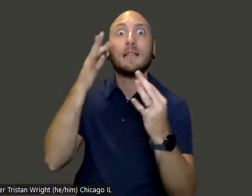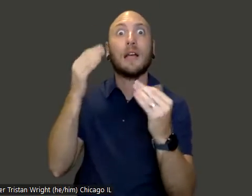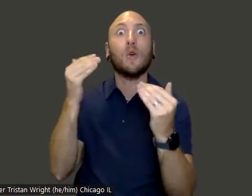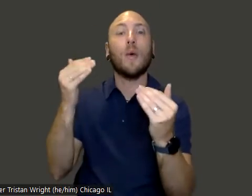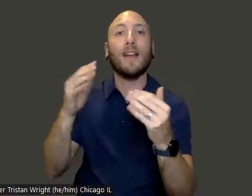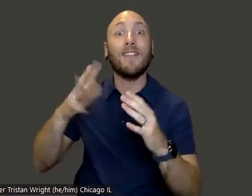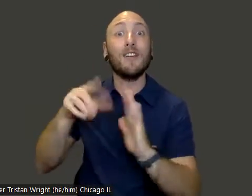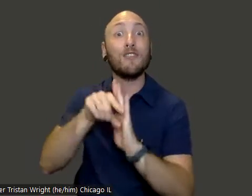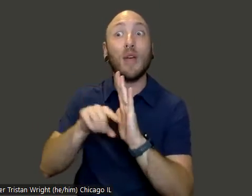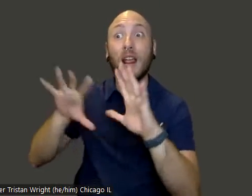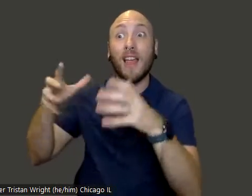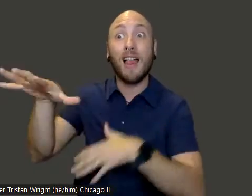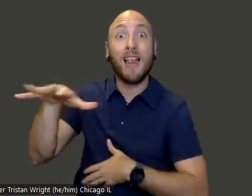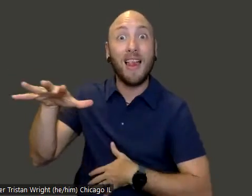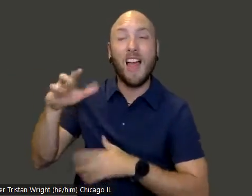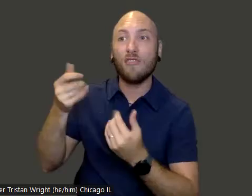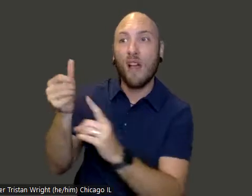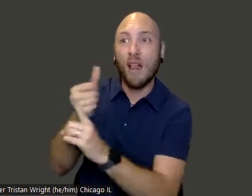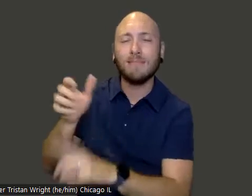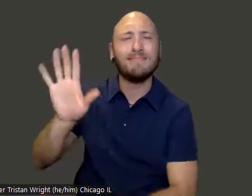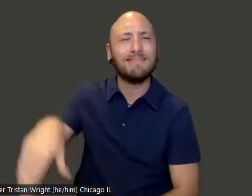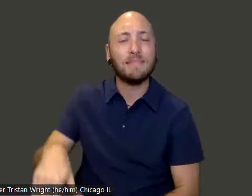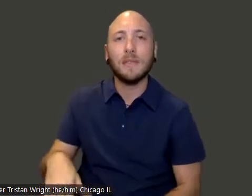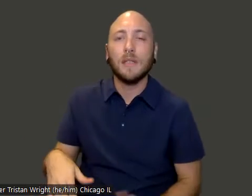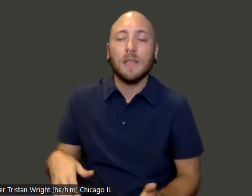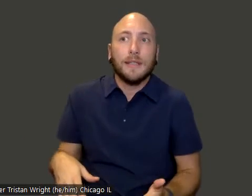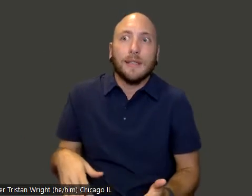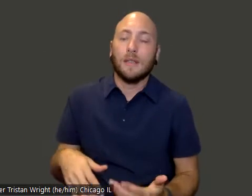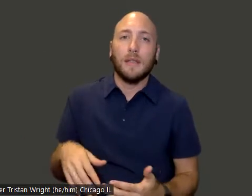And I continued to find ways to separate myself from other people.